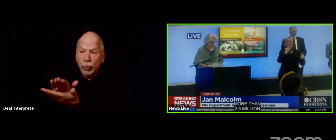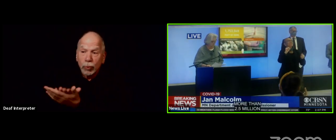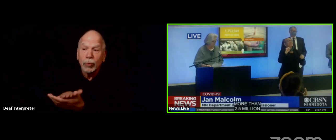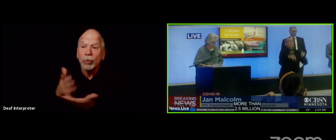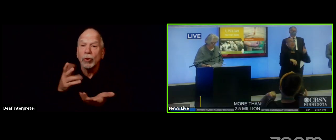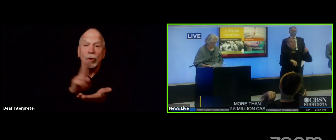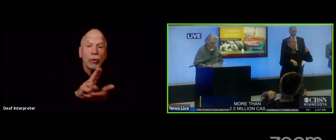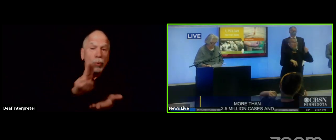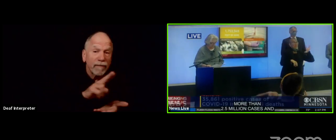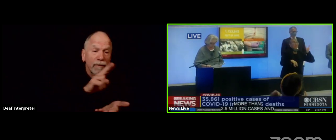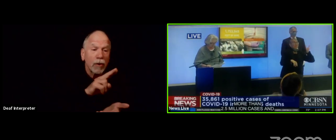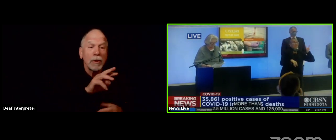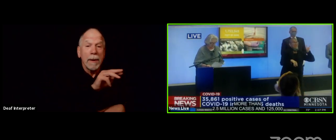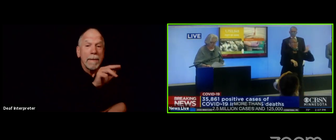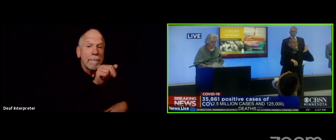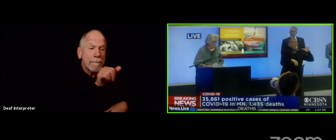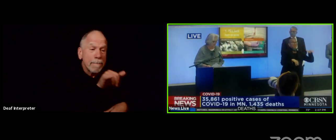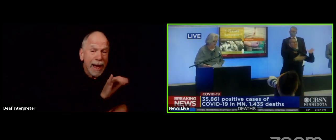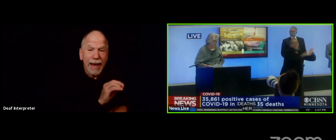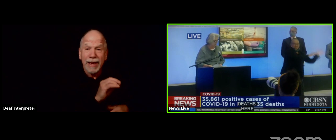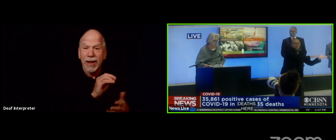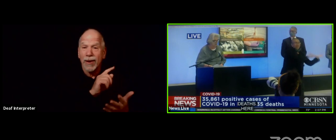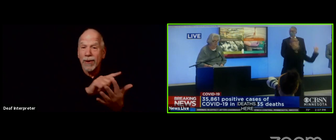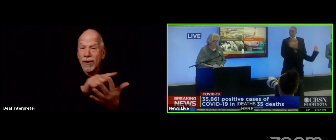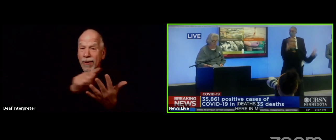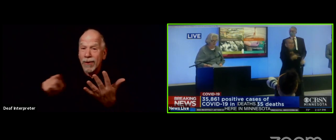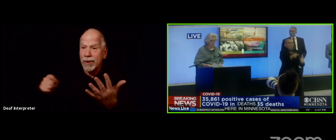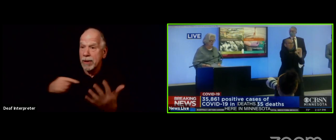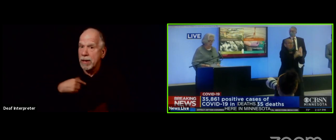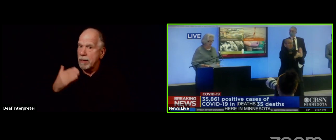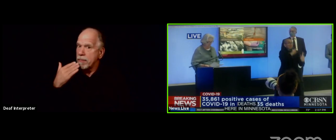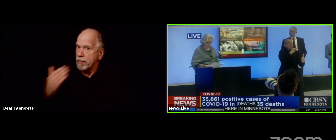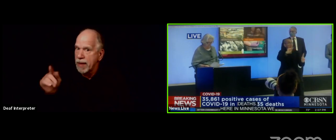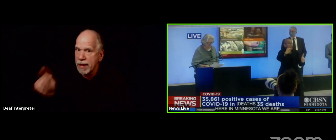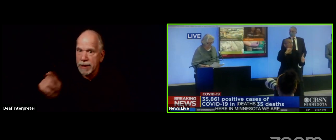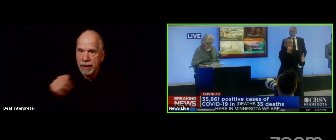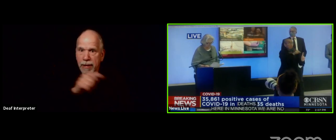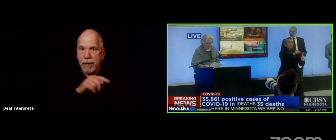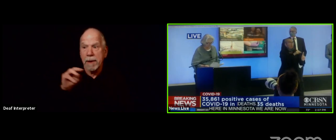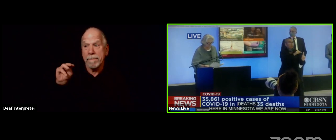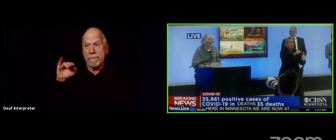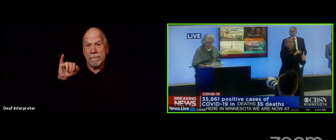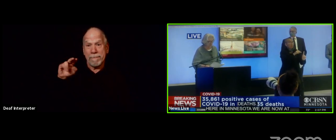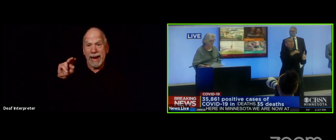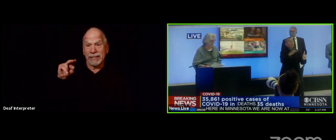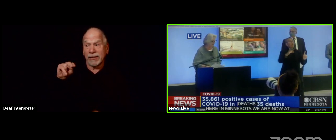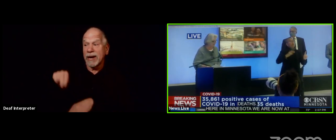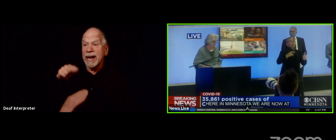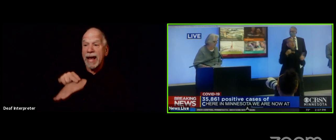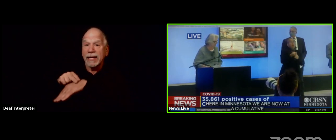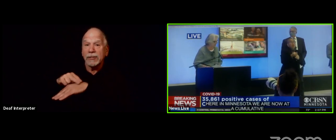in Minnesota, we are now at a cumulative laboratory confirmed case total of